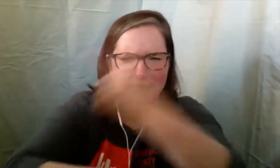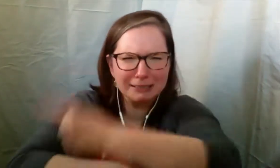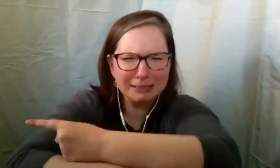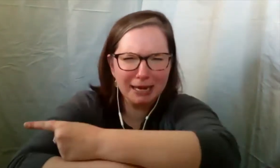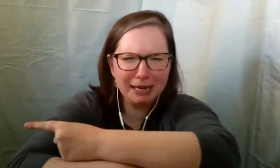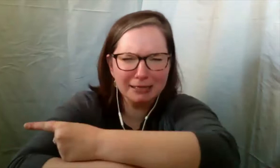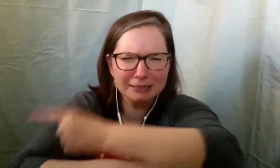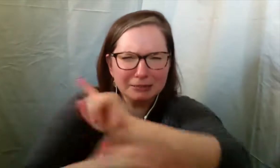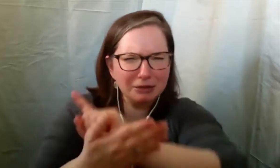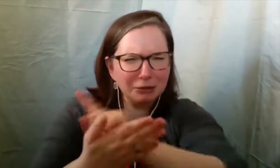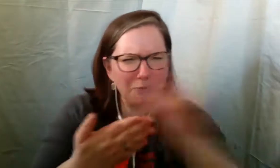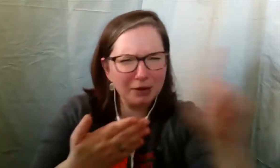days in a week?